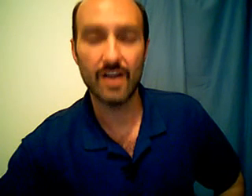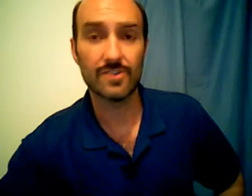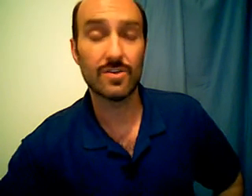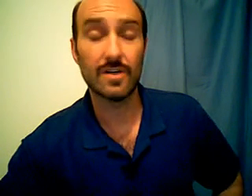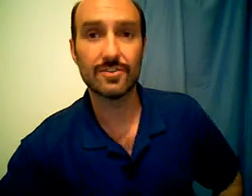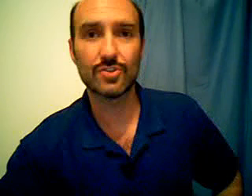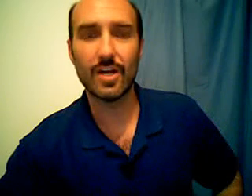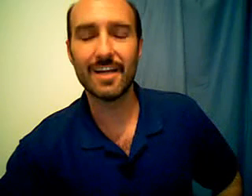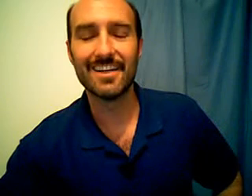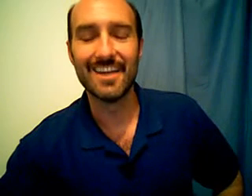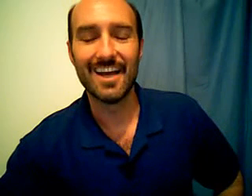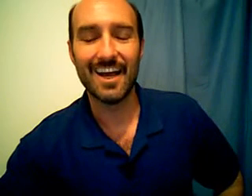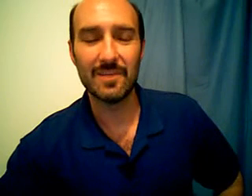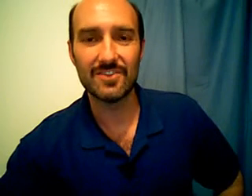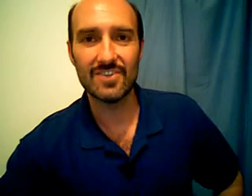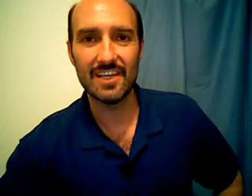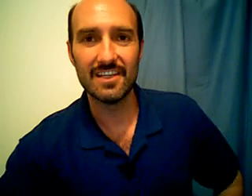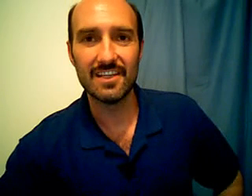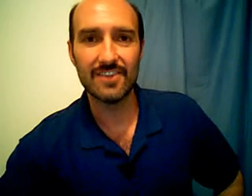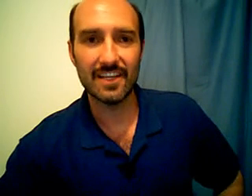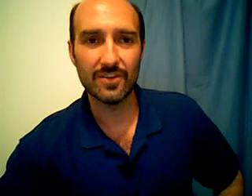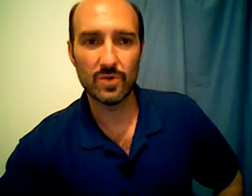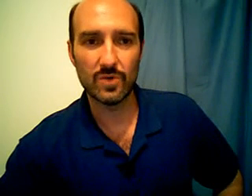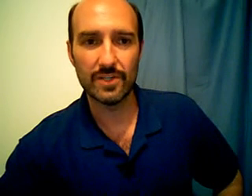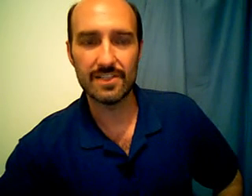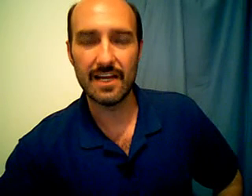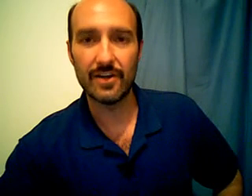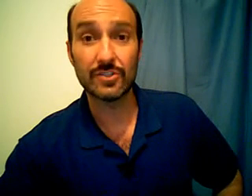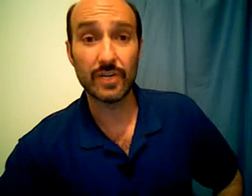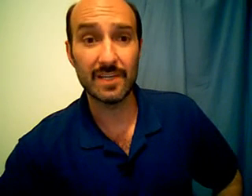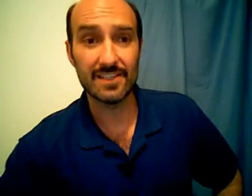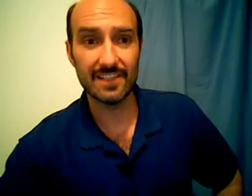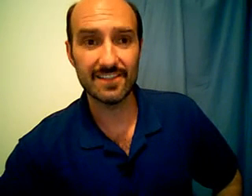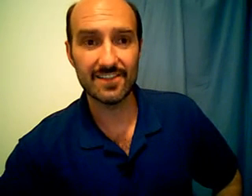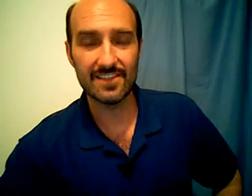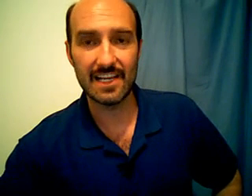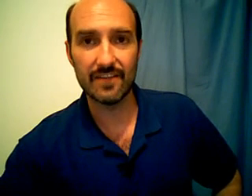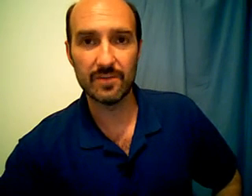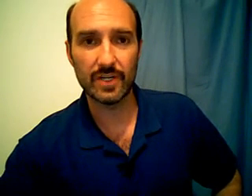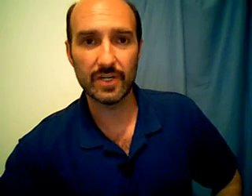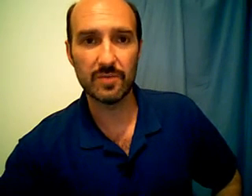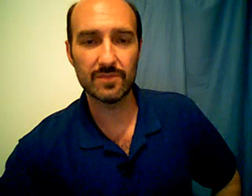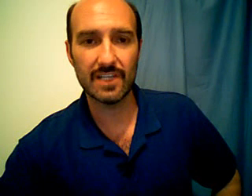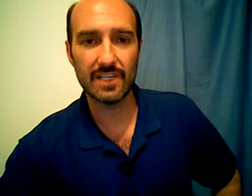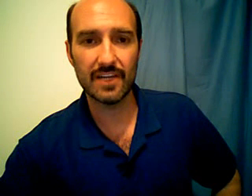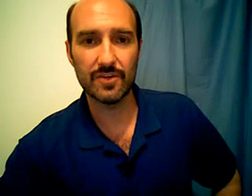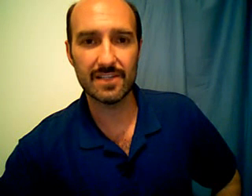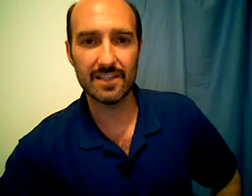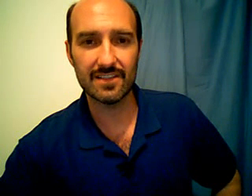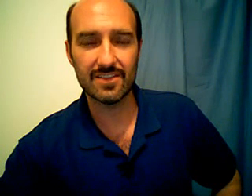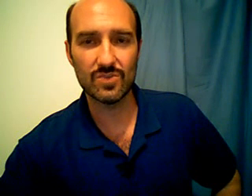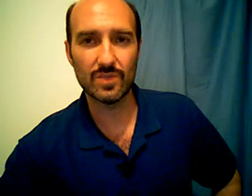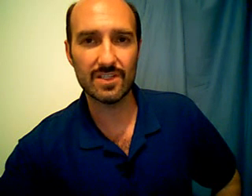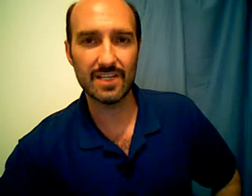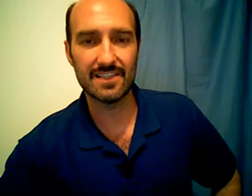Also, I meant to say, take those words now and try to make sentences out of them. Try to put them together and make sentences with the signs that